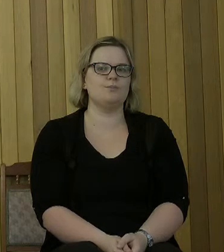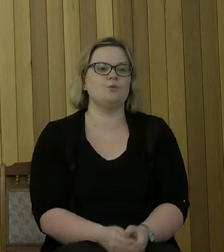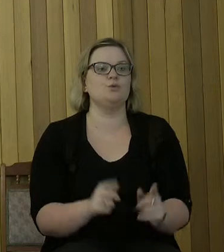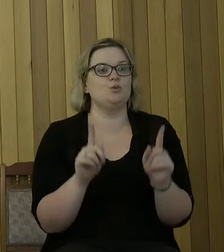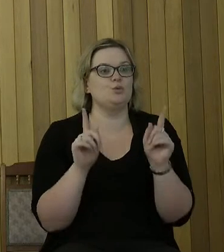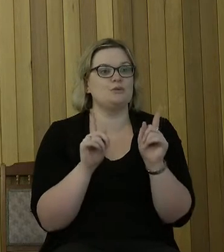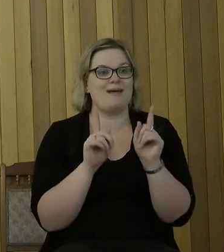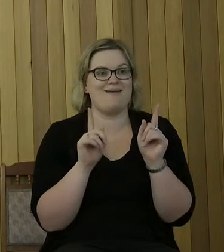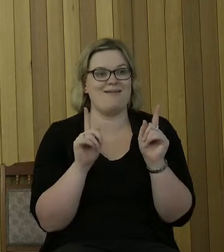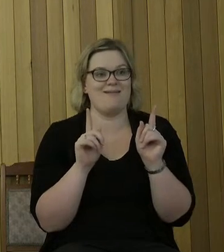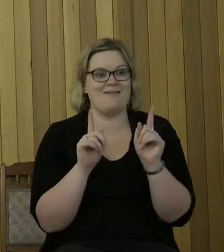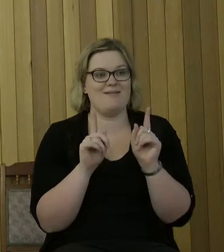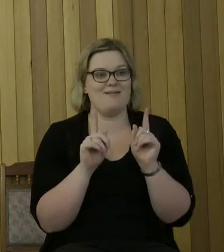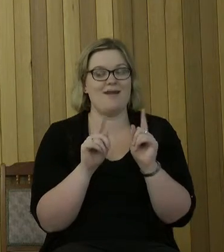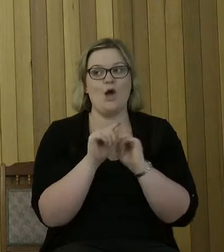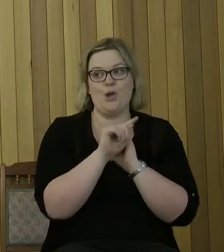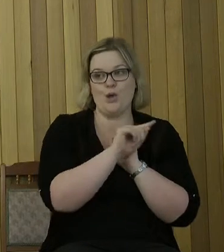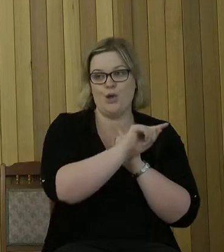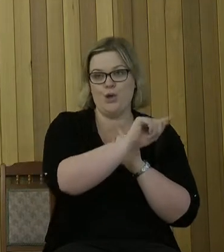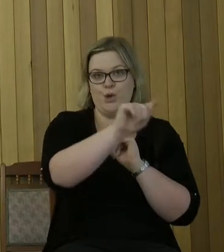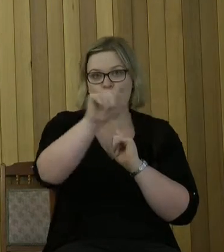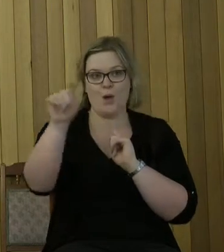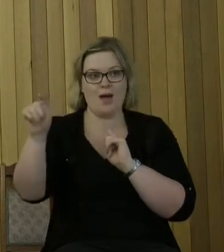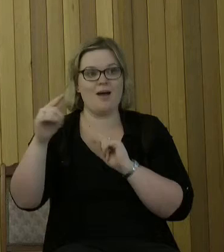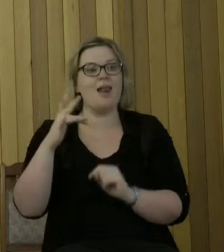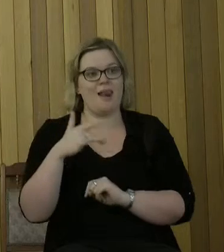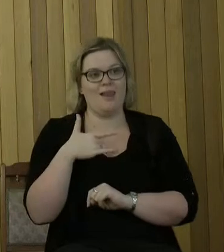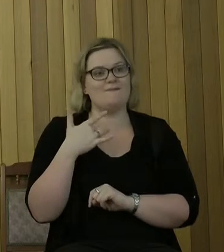Today, you are living.